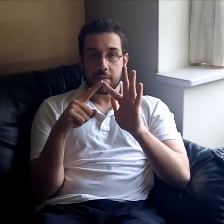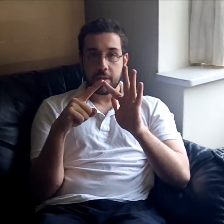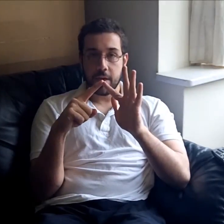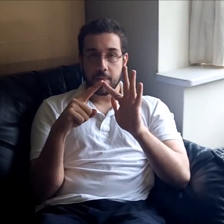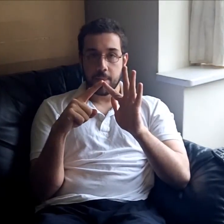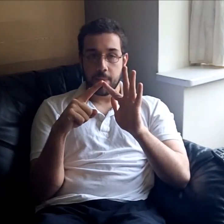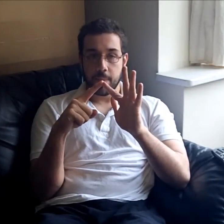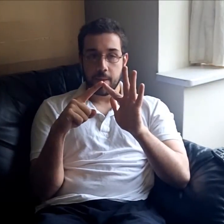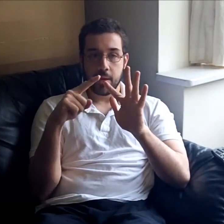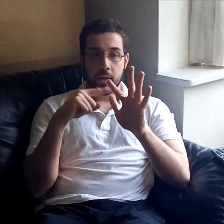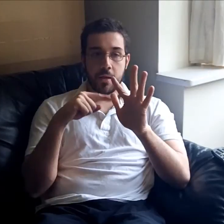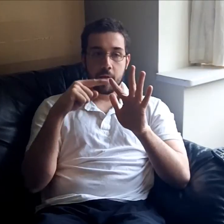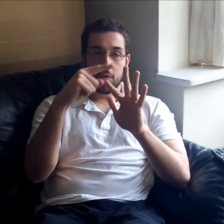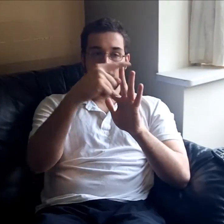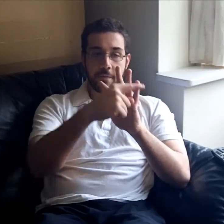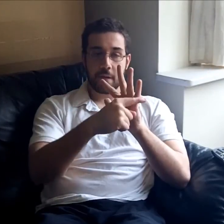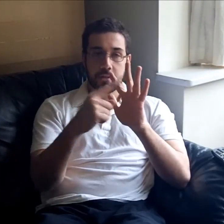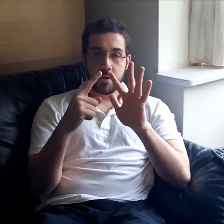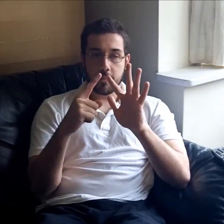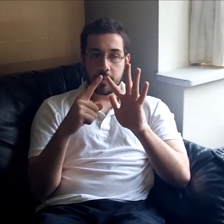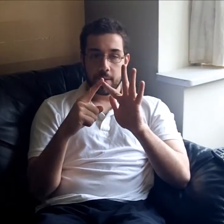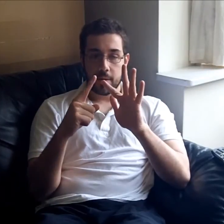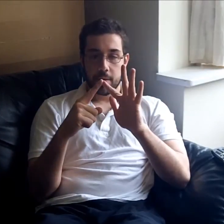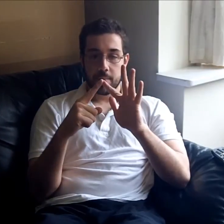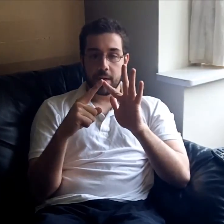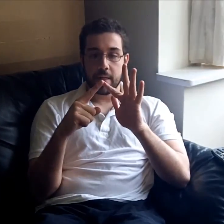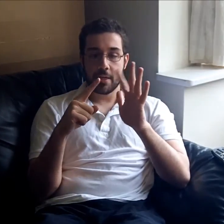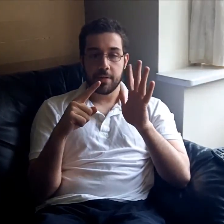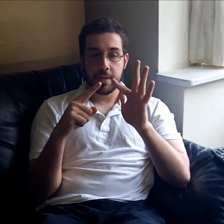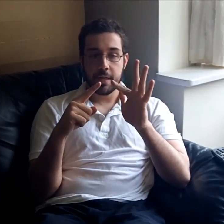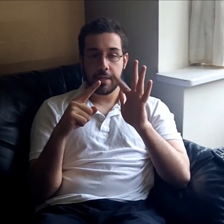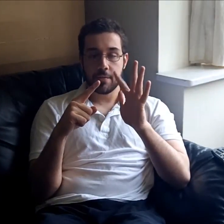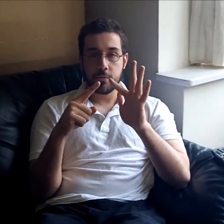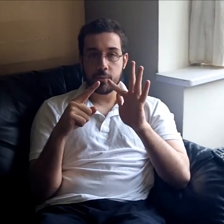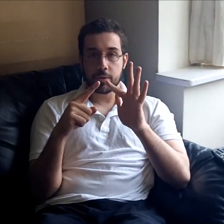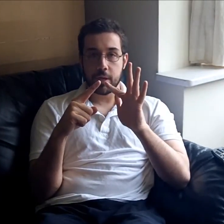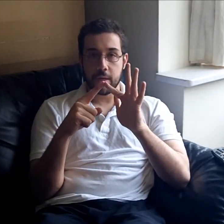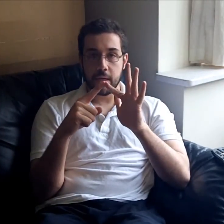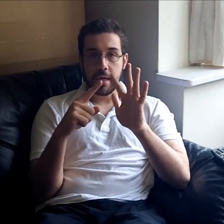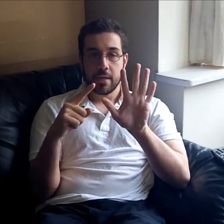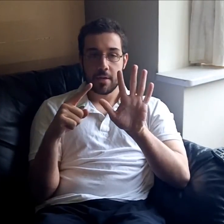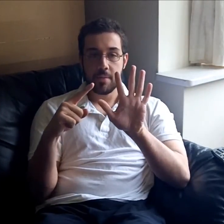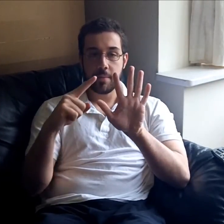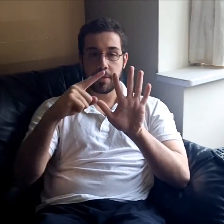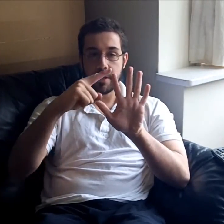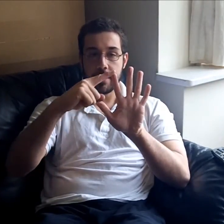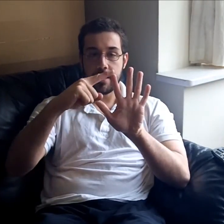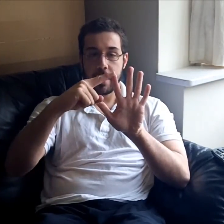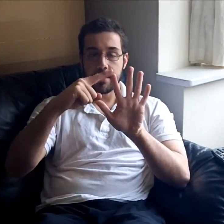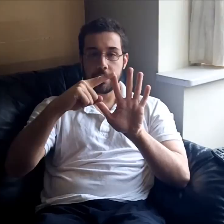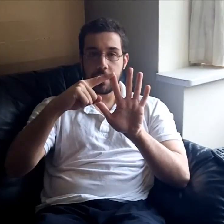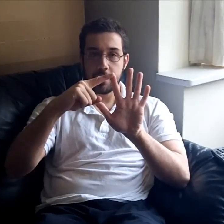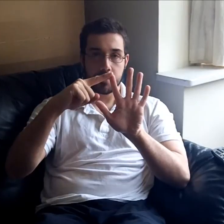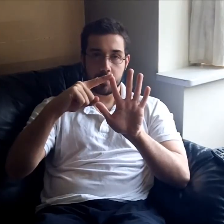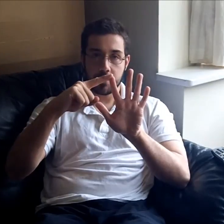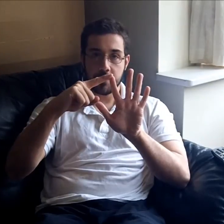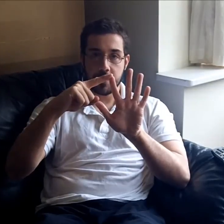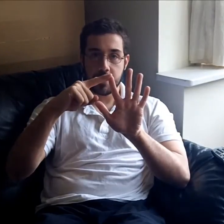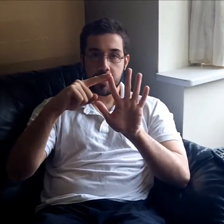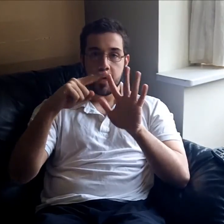finger. All my fingers are up, my index finger leans forward slightly. Some people turn it like that and do this, that's fine.